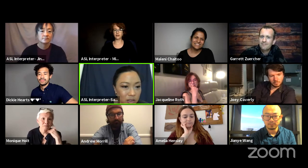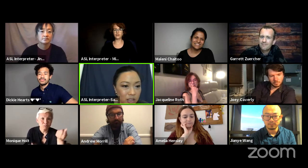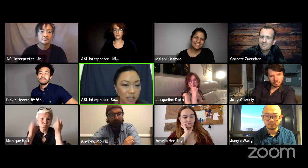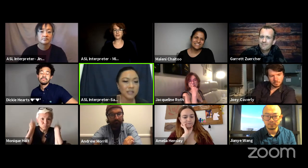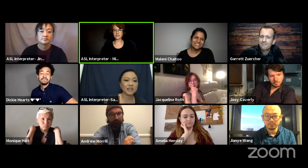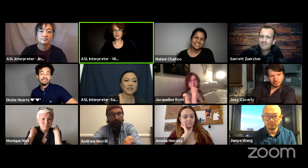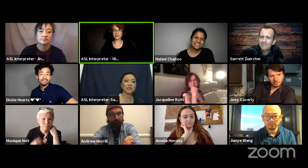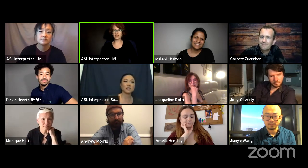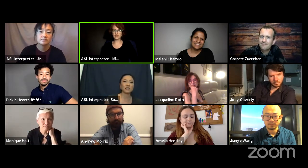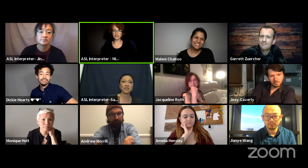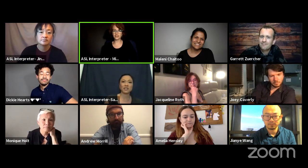it's not on the English.